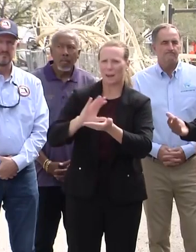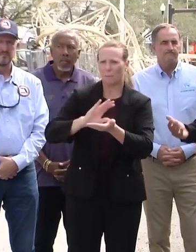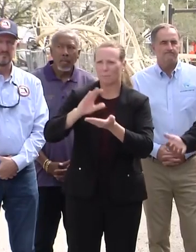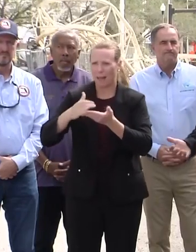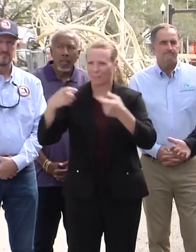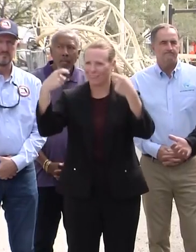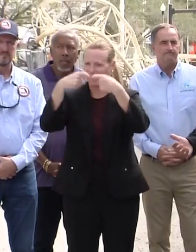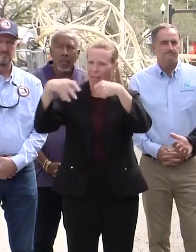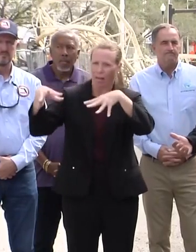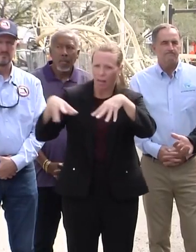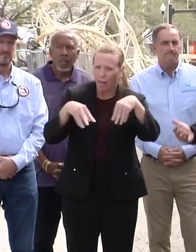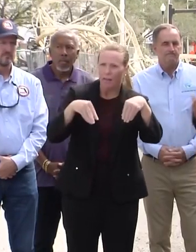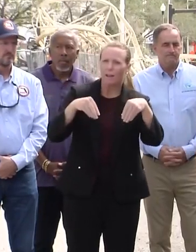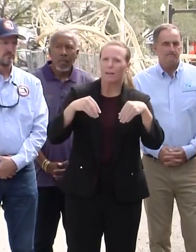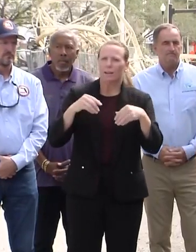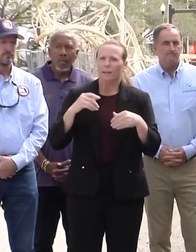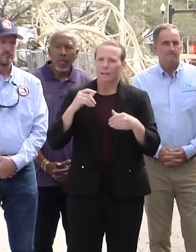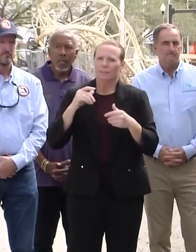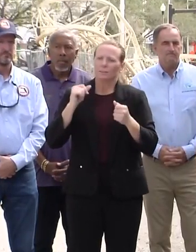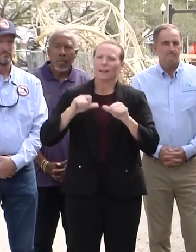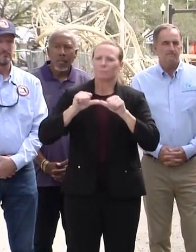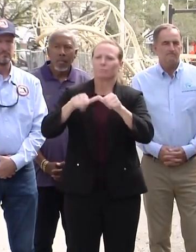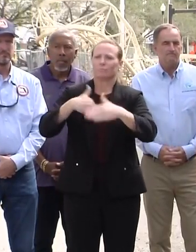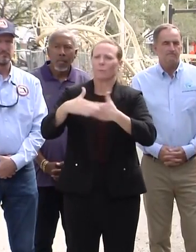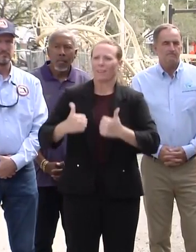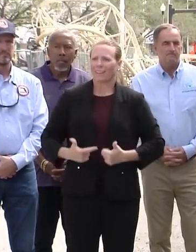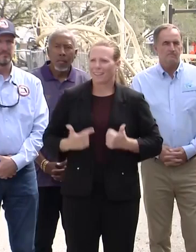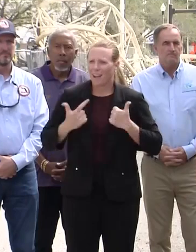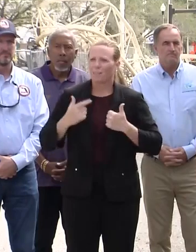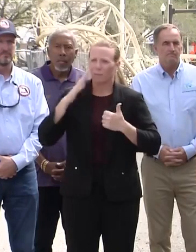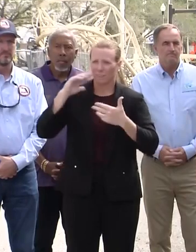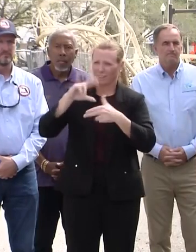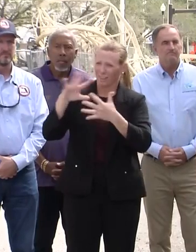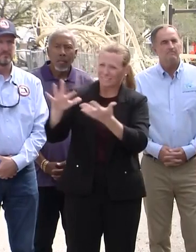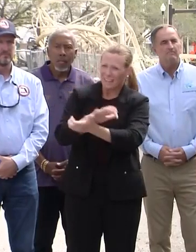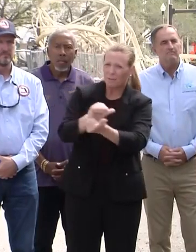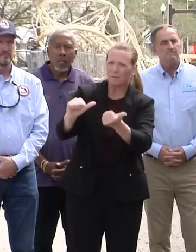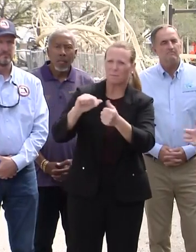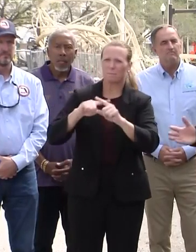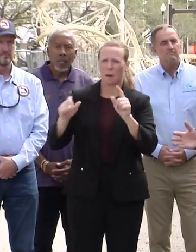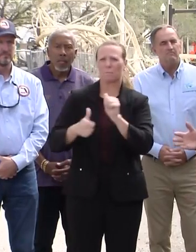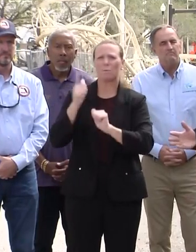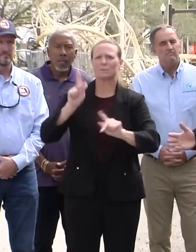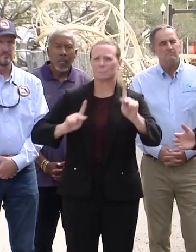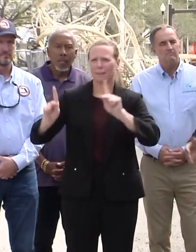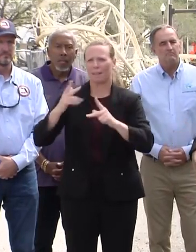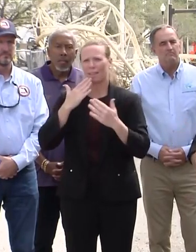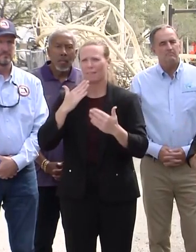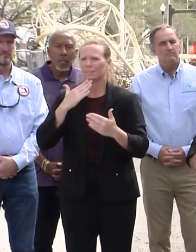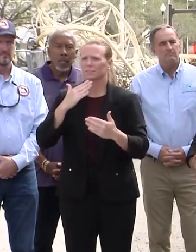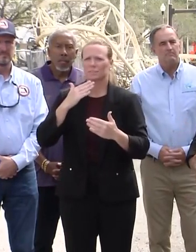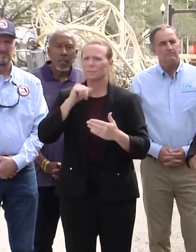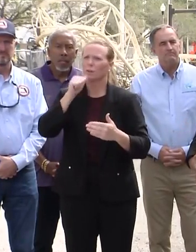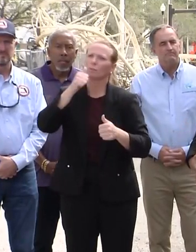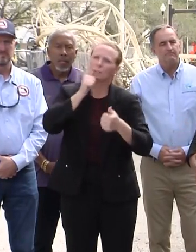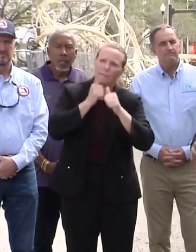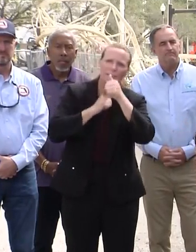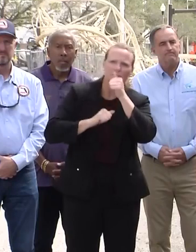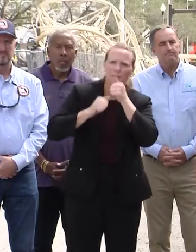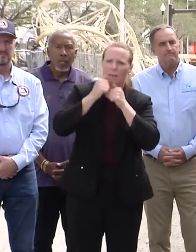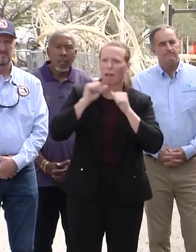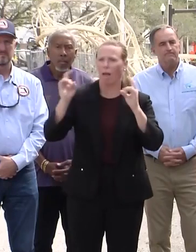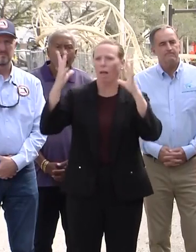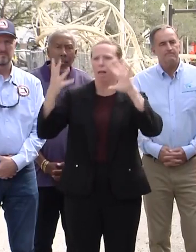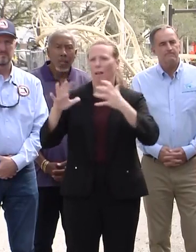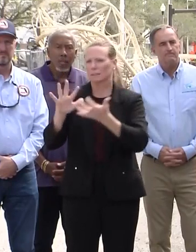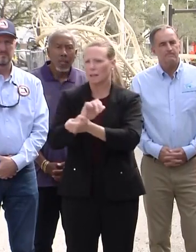their lives as possible. And even though these storms do damage, you know, most people, thankfully, don't suffer catastrophic damage from it. So if